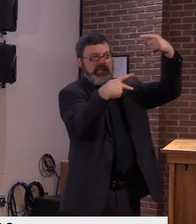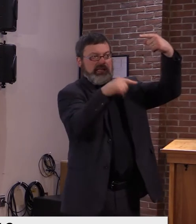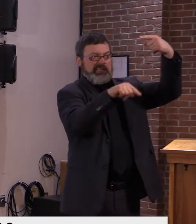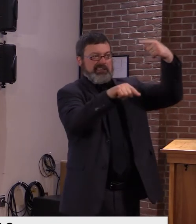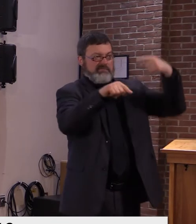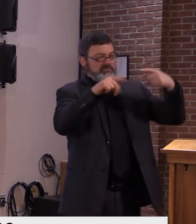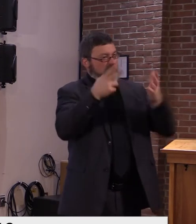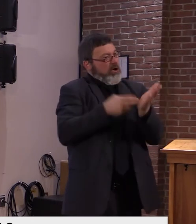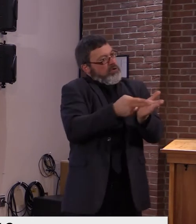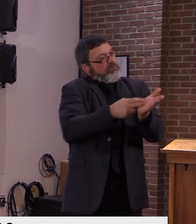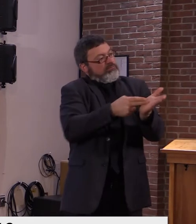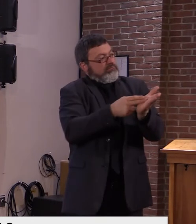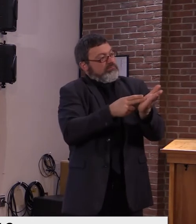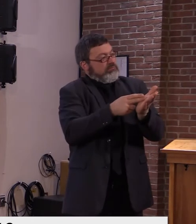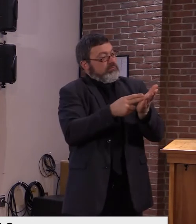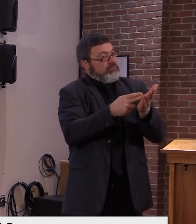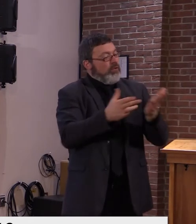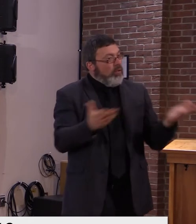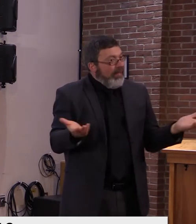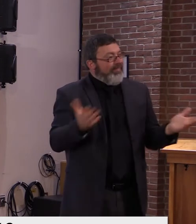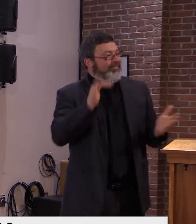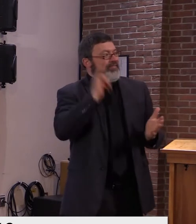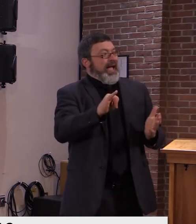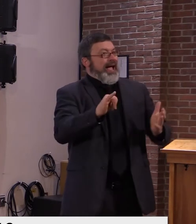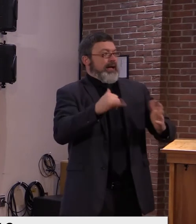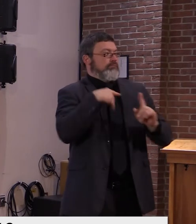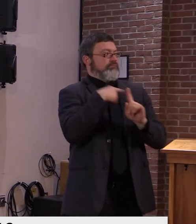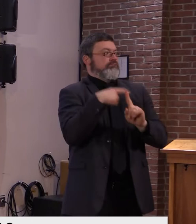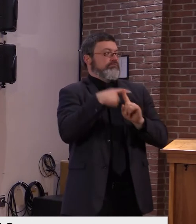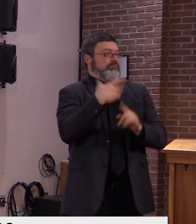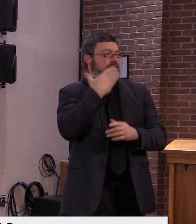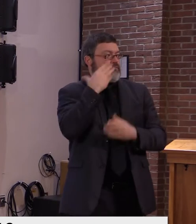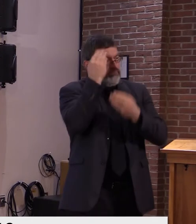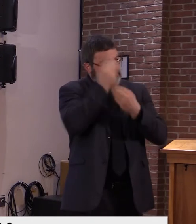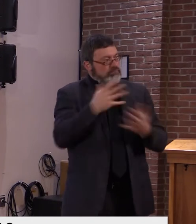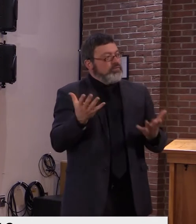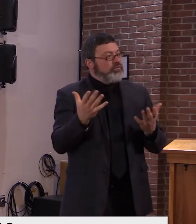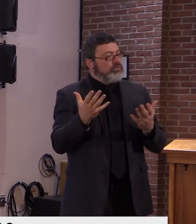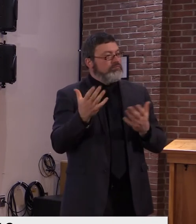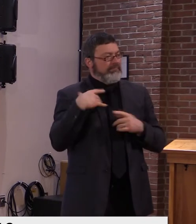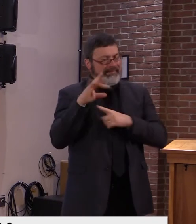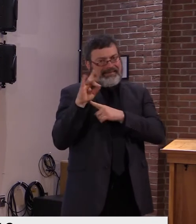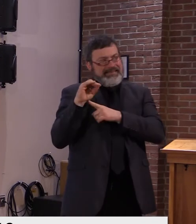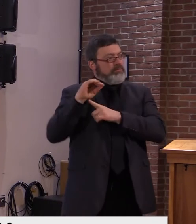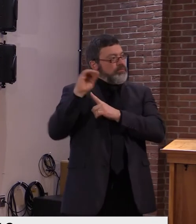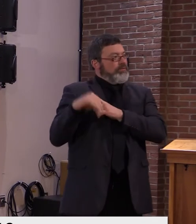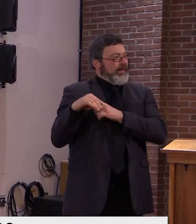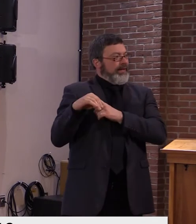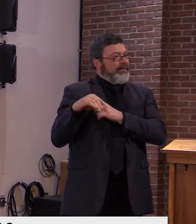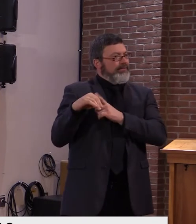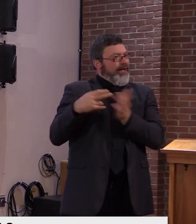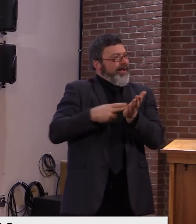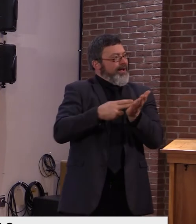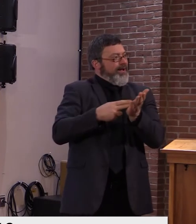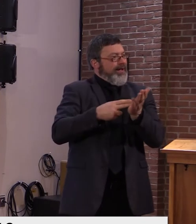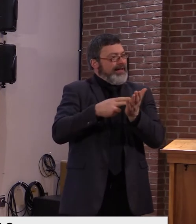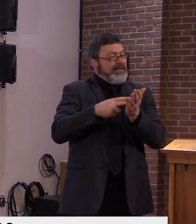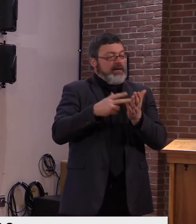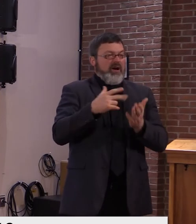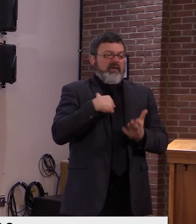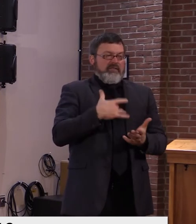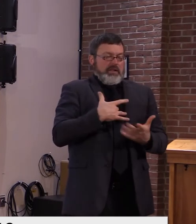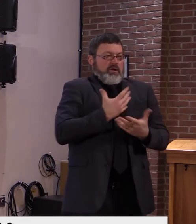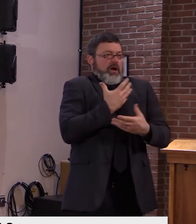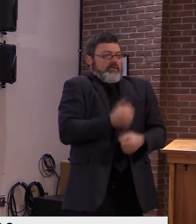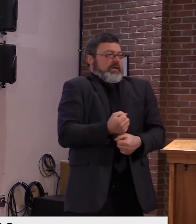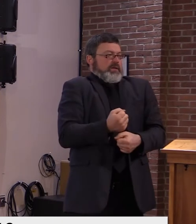several weeks through this holiday period will be to ensure the safe operations of our schools for in-person instruction. As new information about vaccines